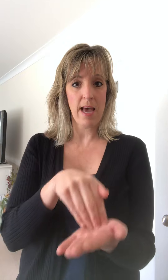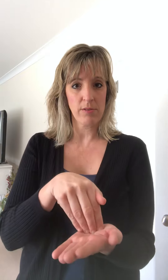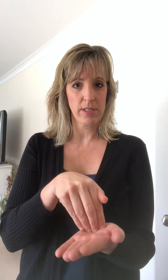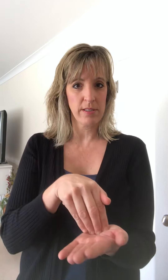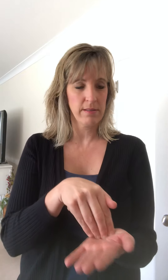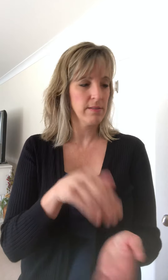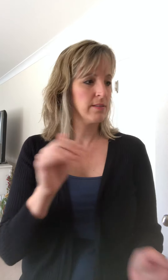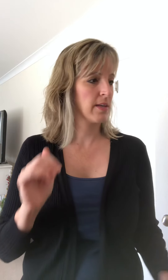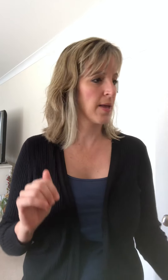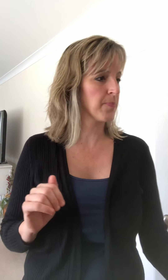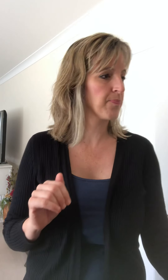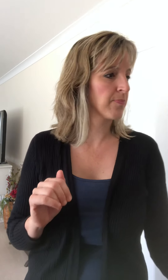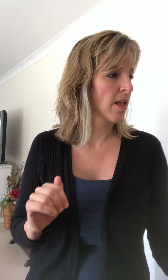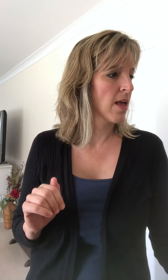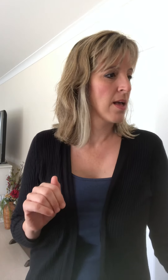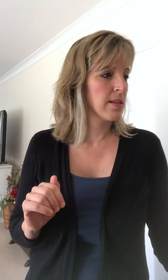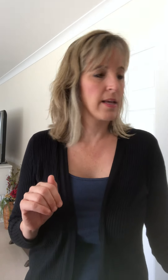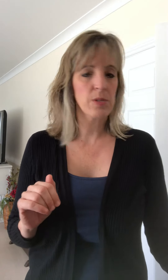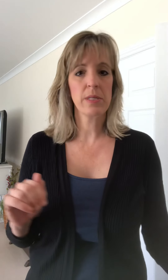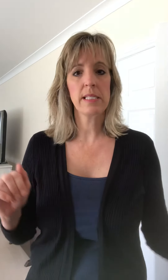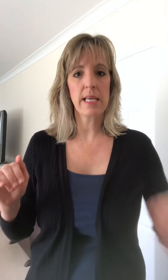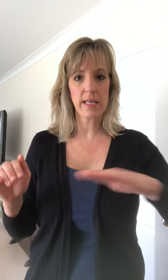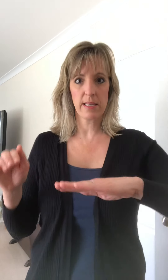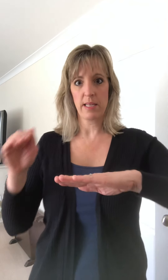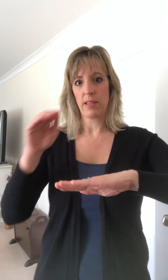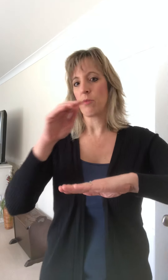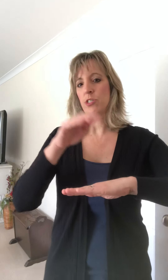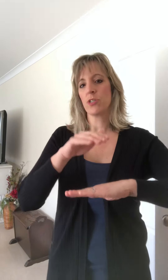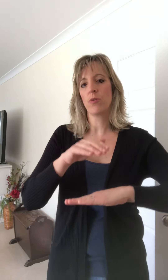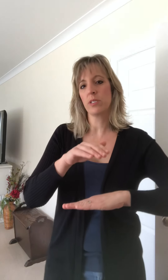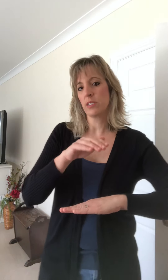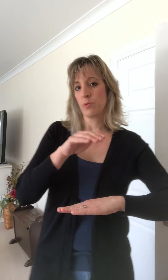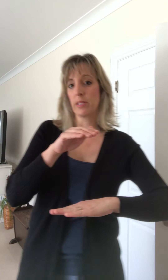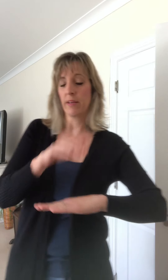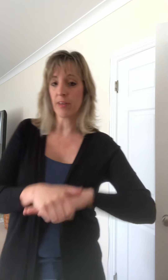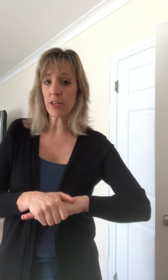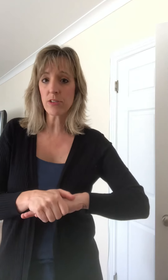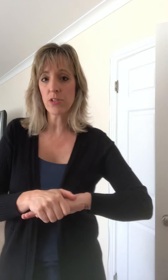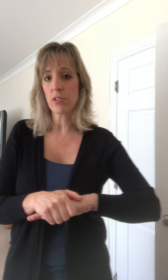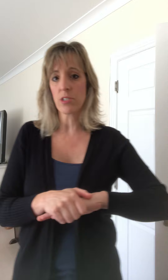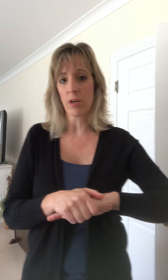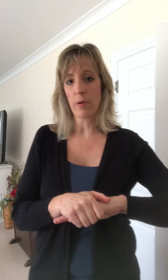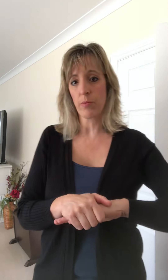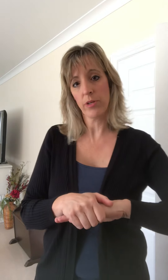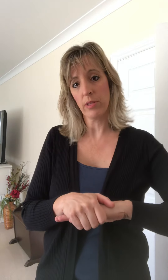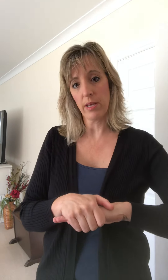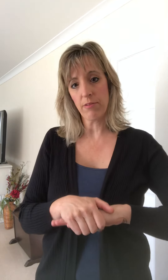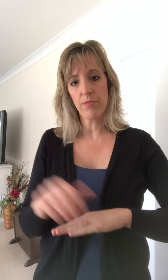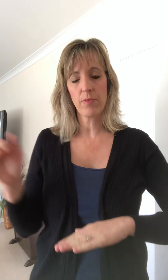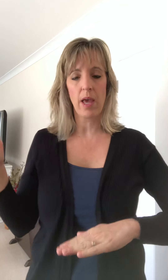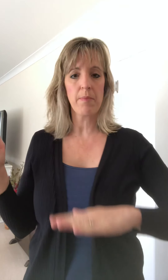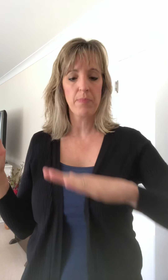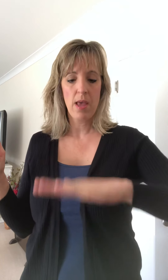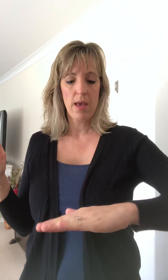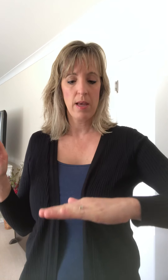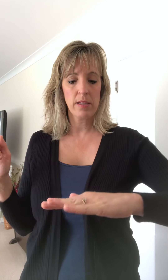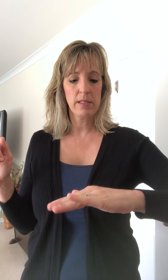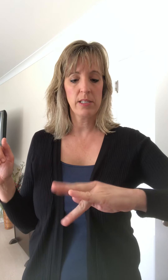999,000, okay? The next one is England. I thought we should know this since we live here, so you can talk about where you live, okay? England is